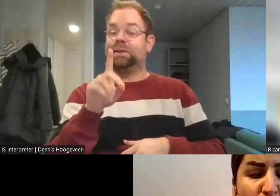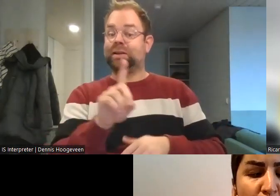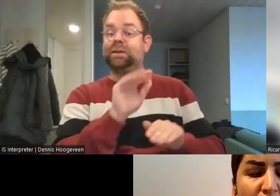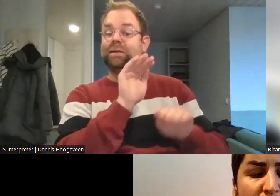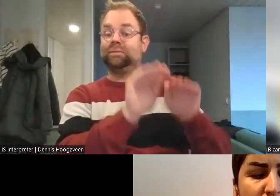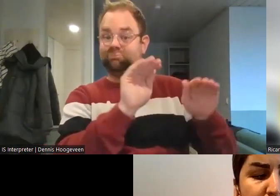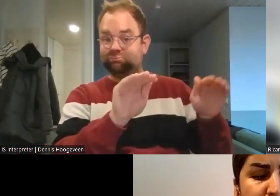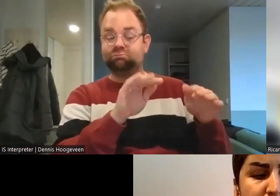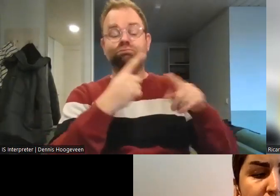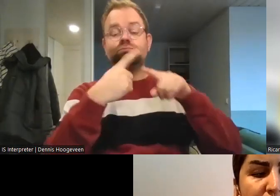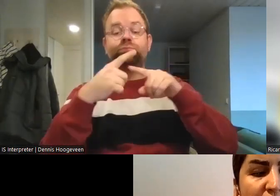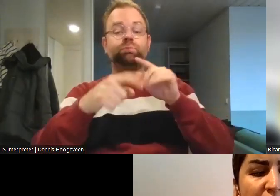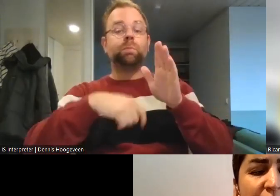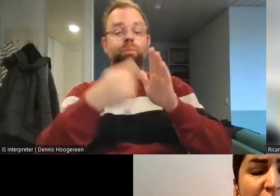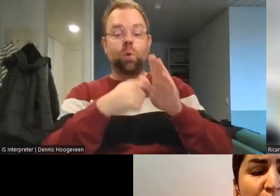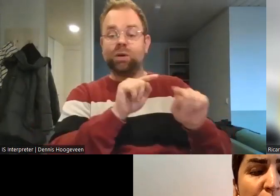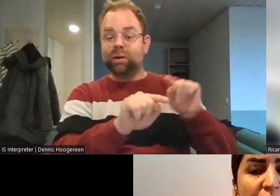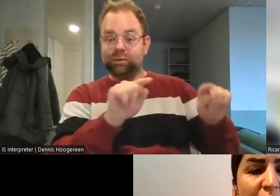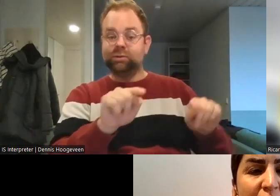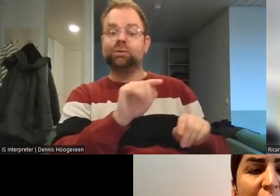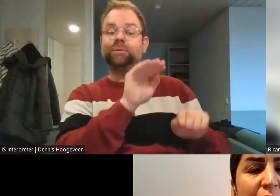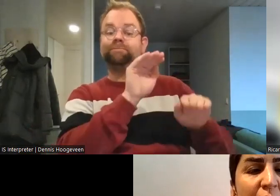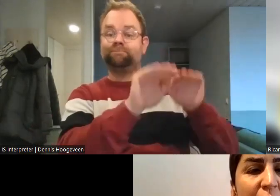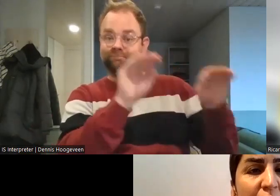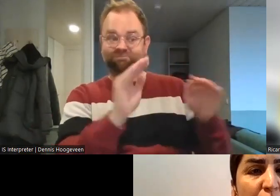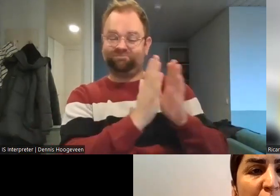technical support, I think approaching the